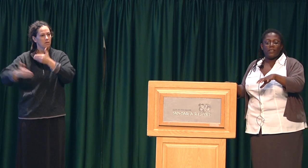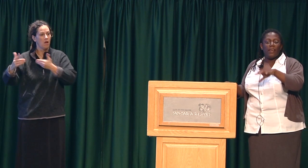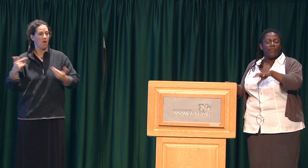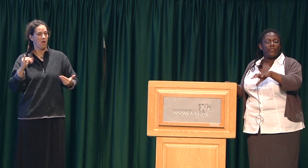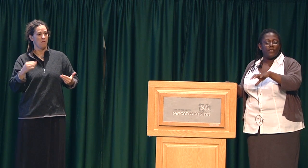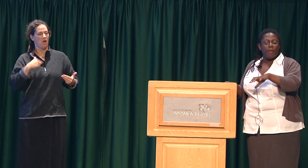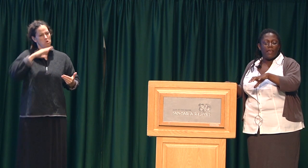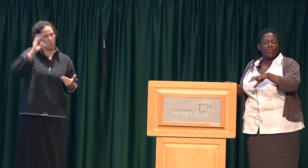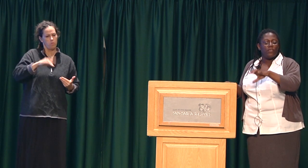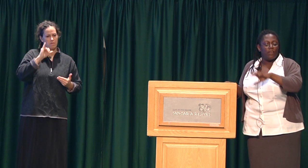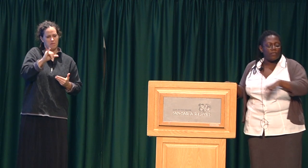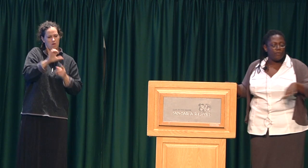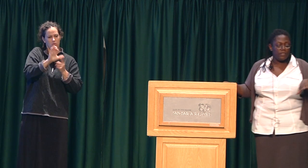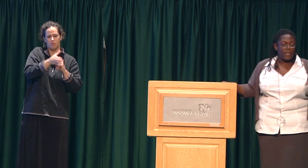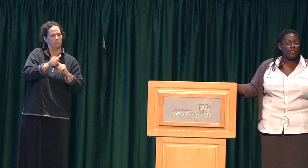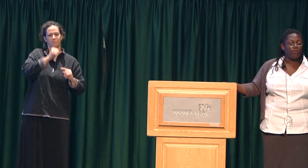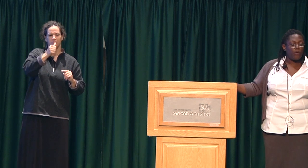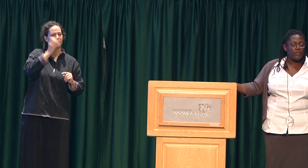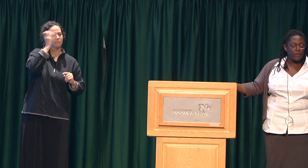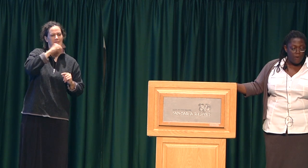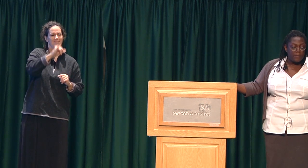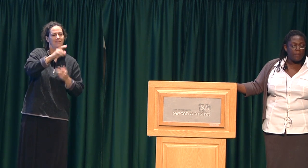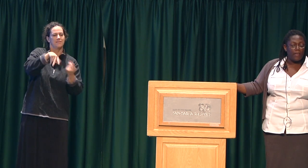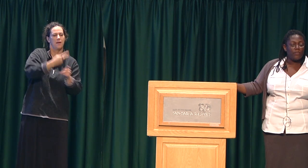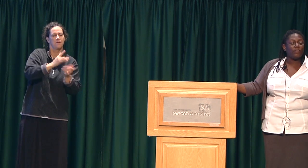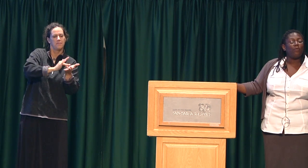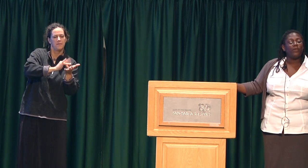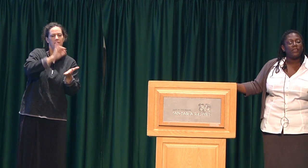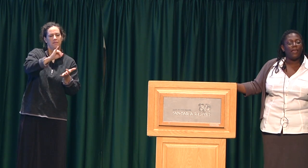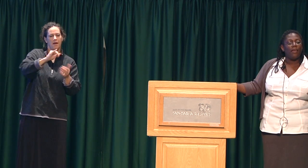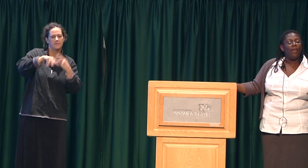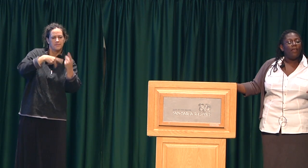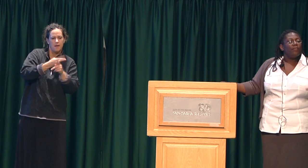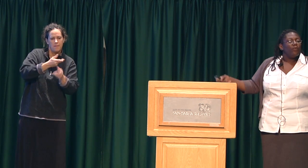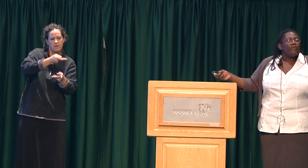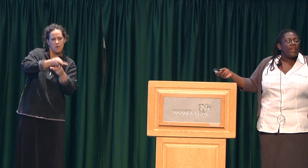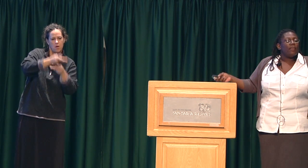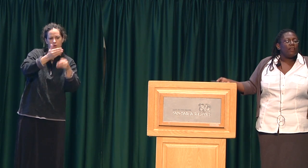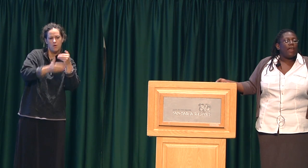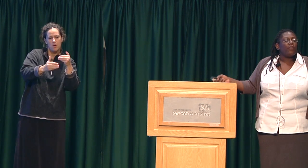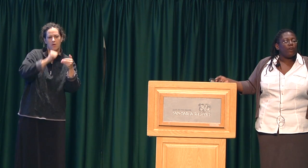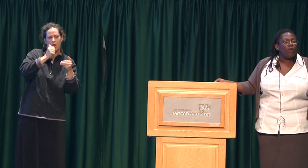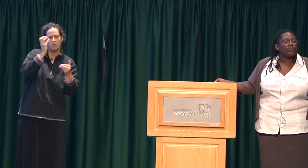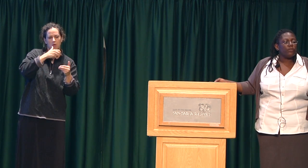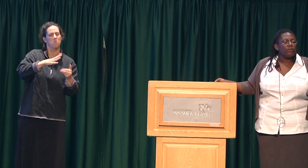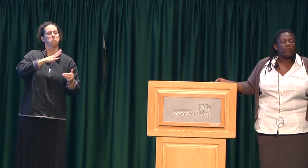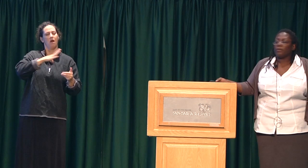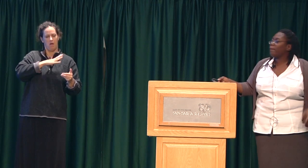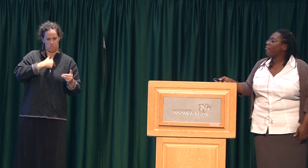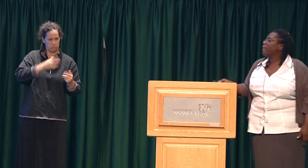culture doesn't adhere to this medication and the doctor decides to prescribe something else that they will take, we've taken into account their